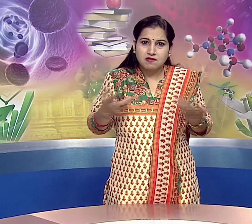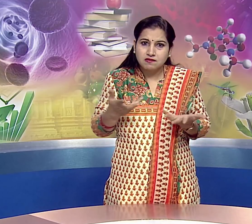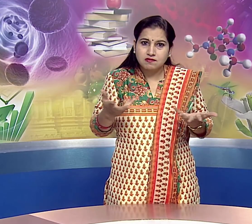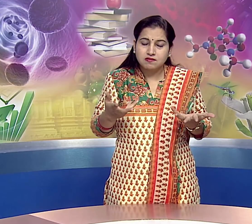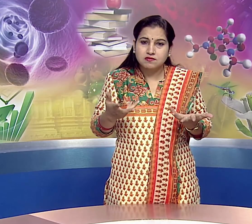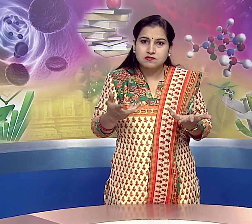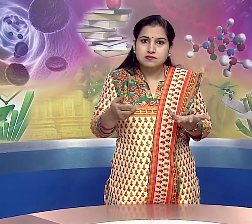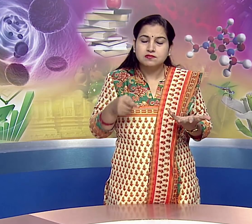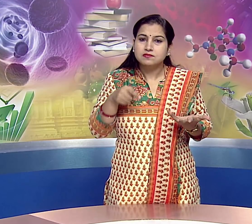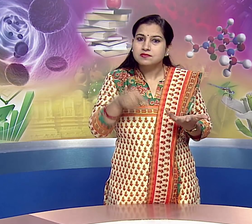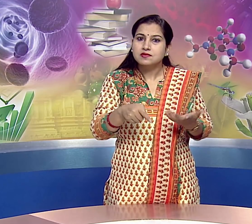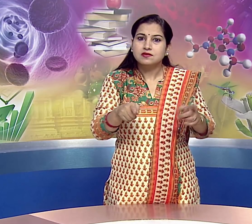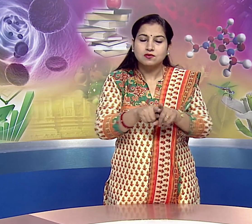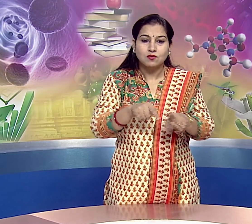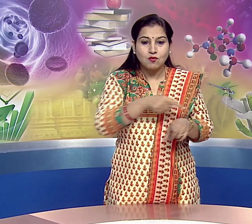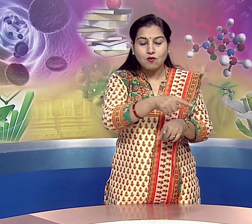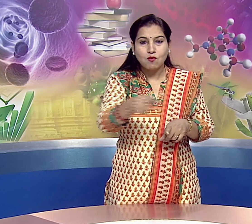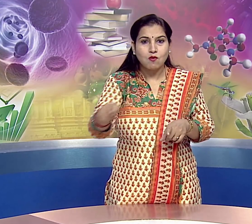that his presence